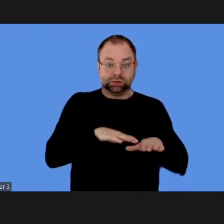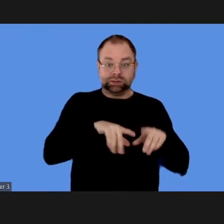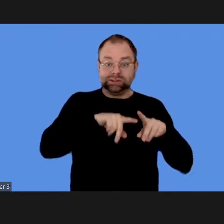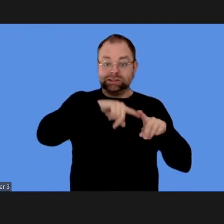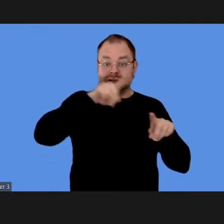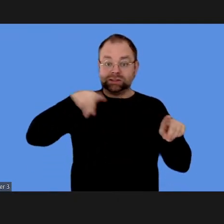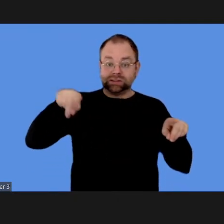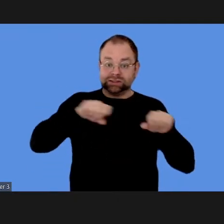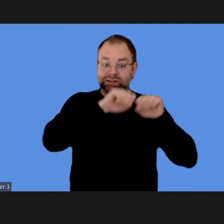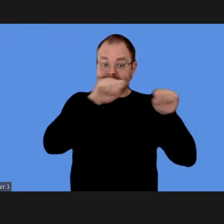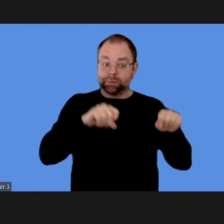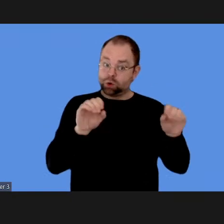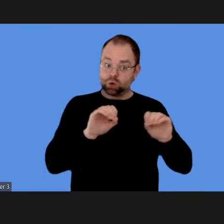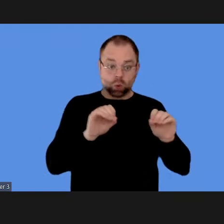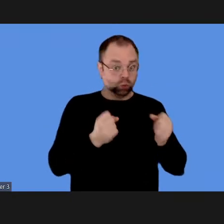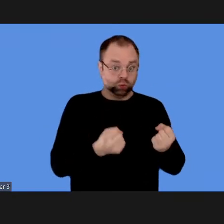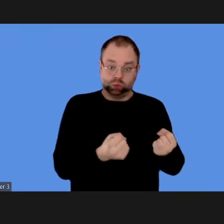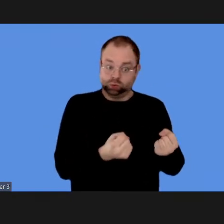registries, administrative